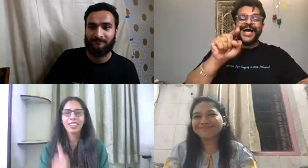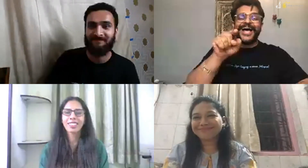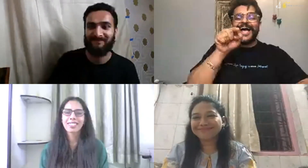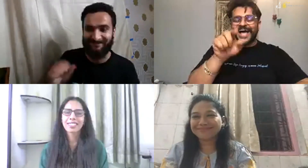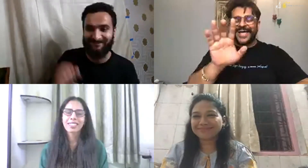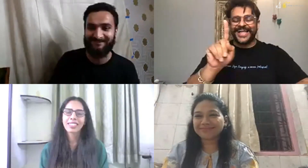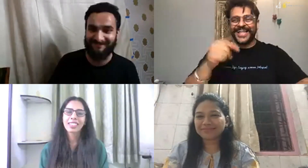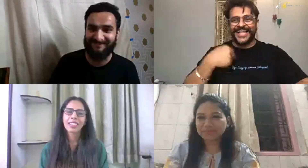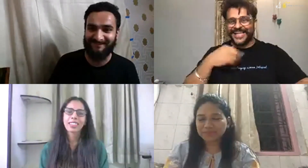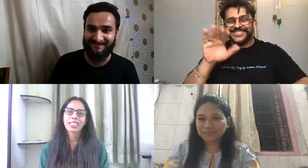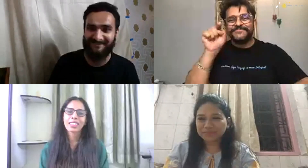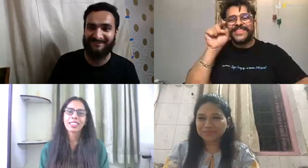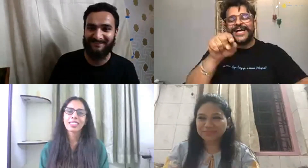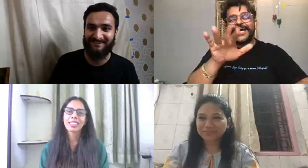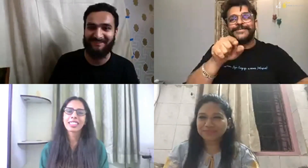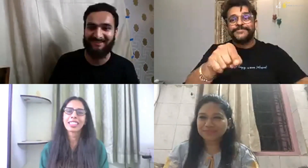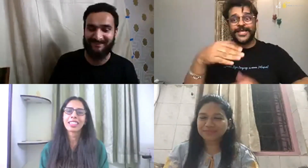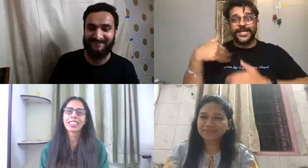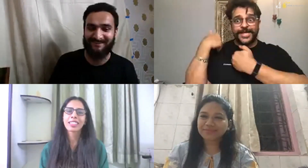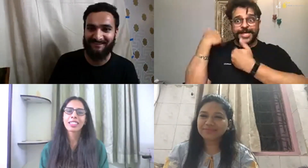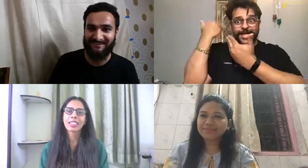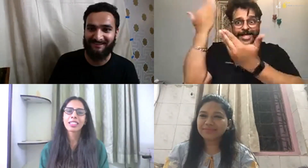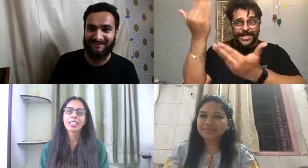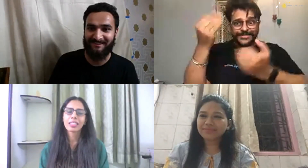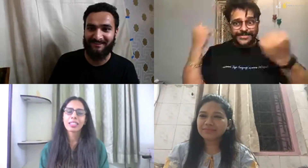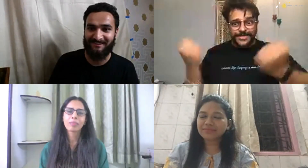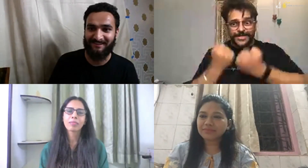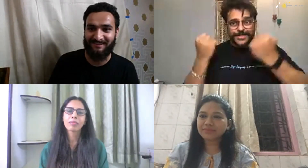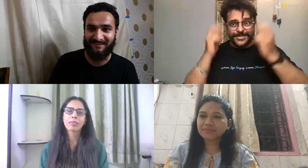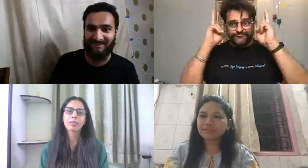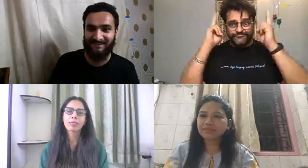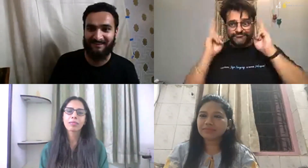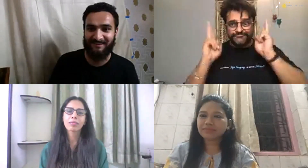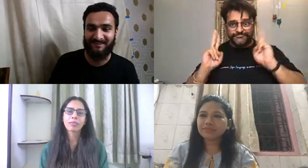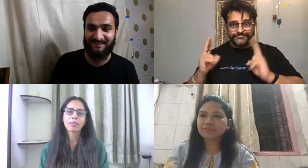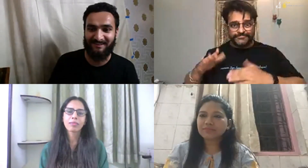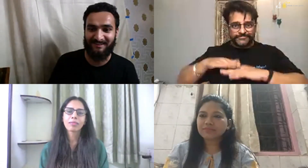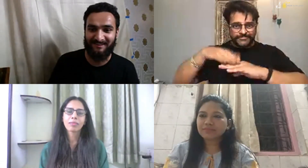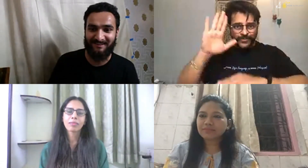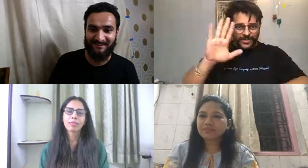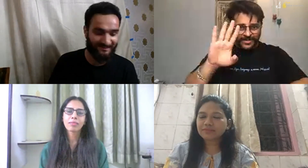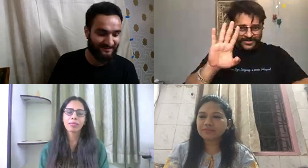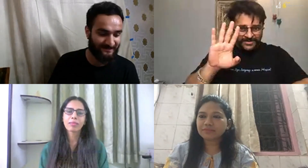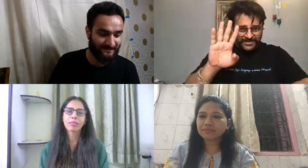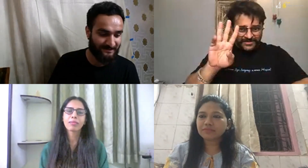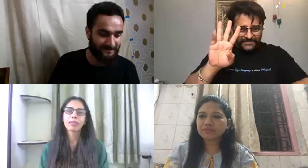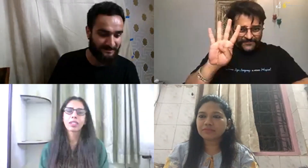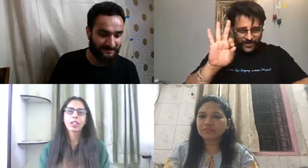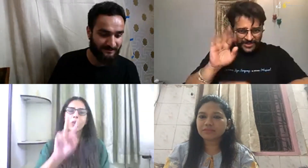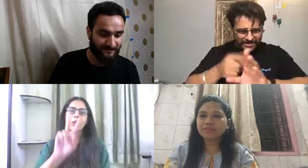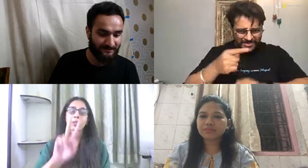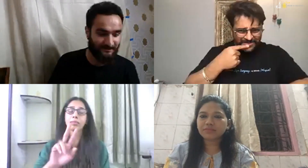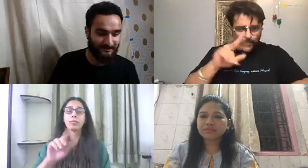Sorry, there's no H in your name. Yeah. So all this while you've been working as a hairdresser for more than